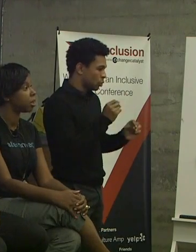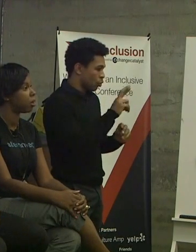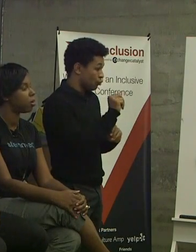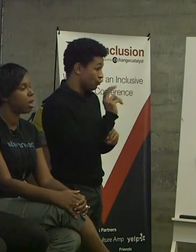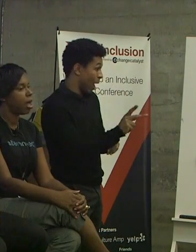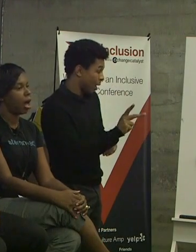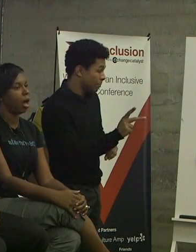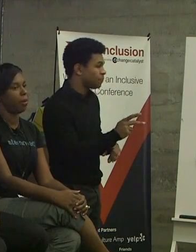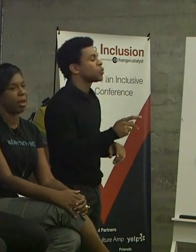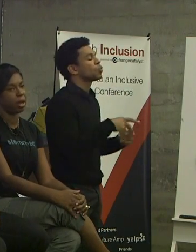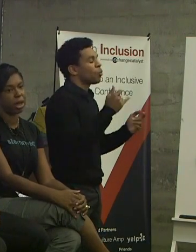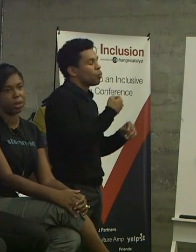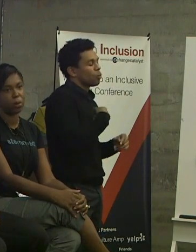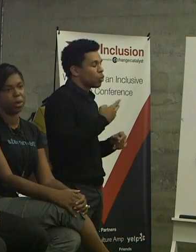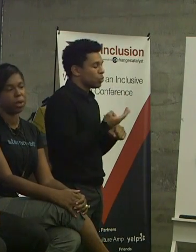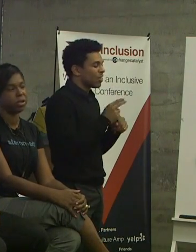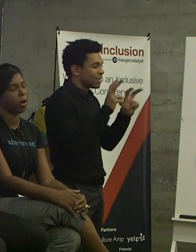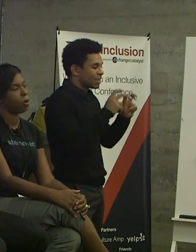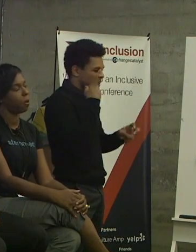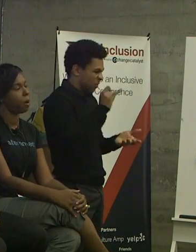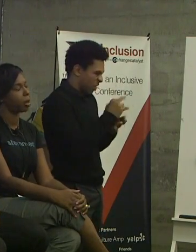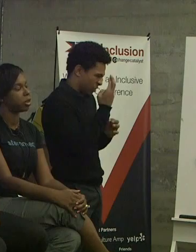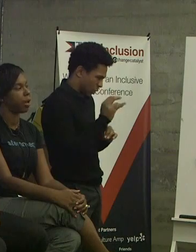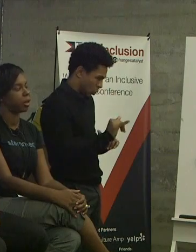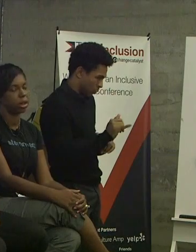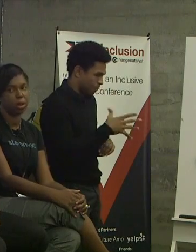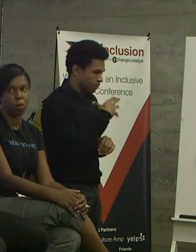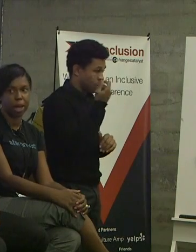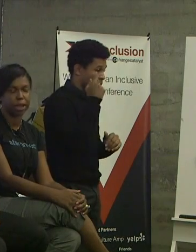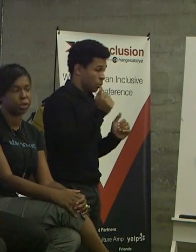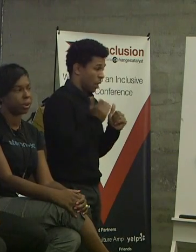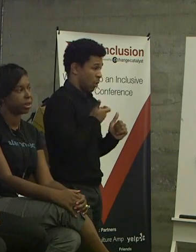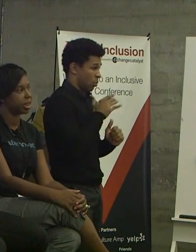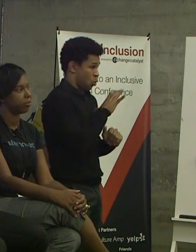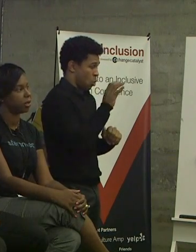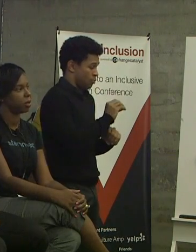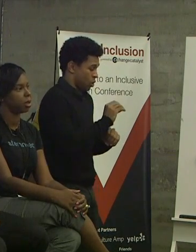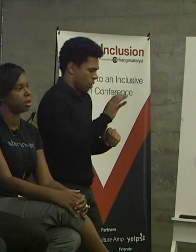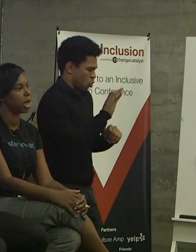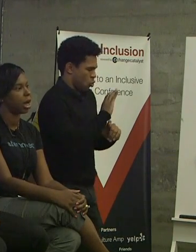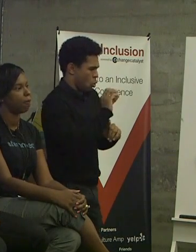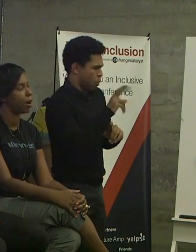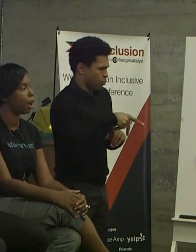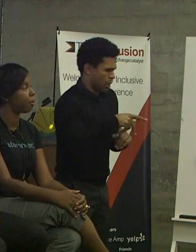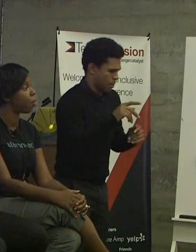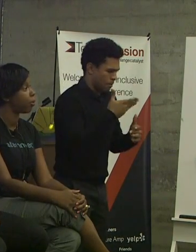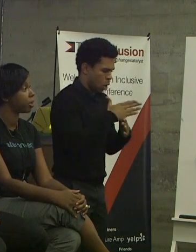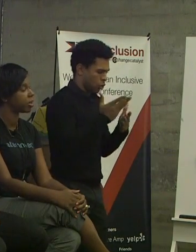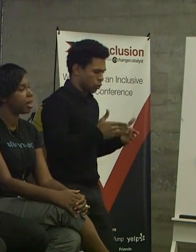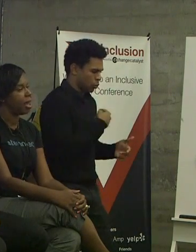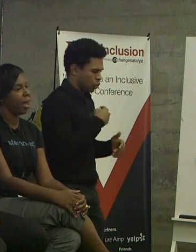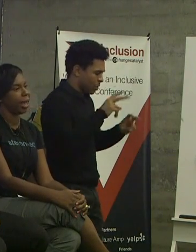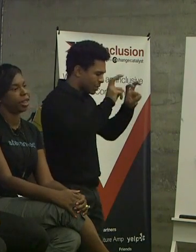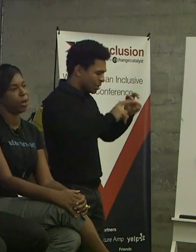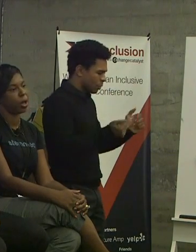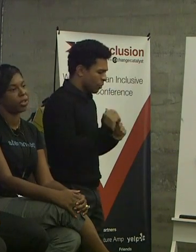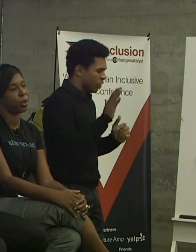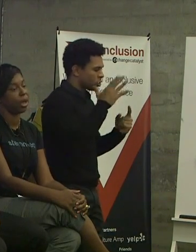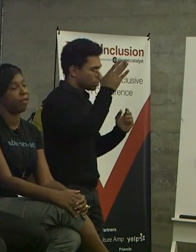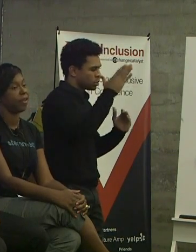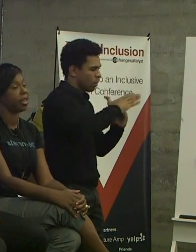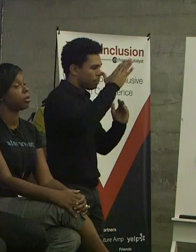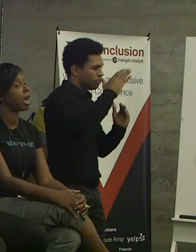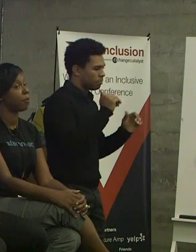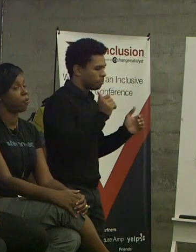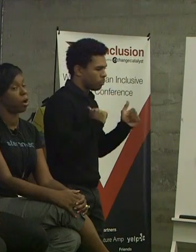reason also. And then also with most of our corporate partners, we actually go in and do assessments with their top performers. And we